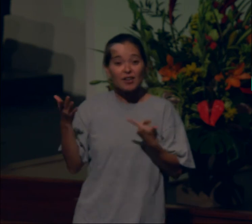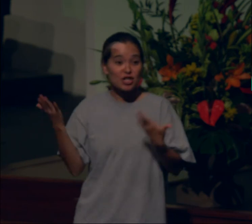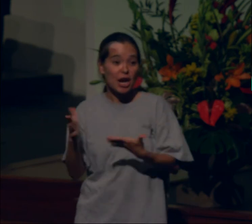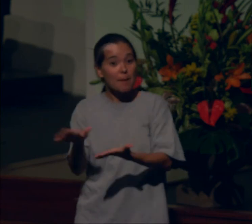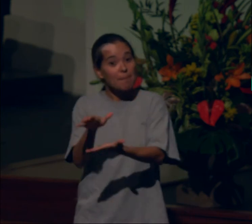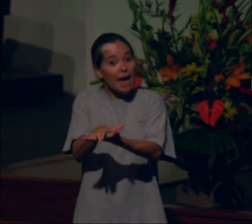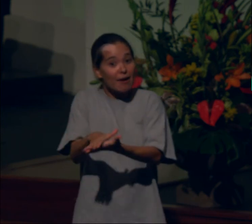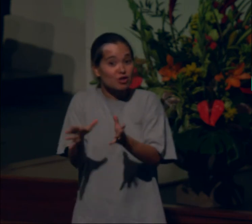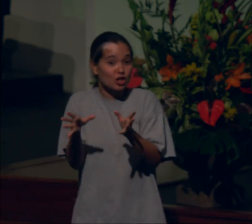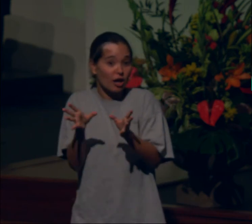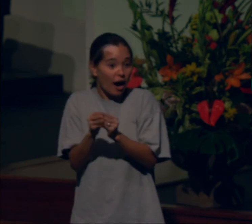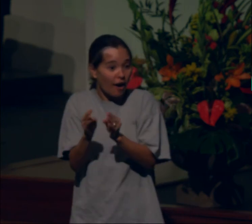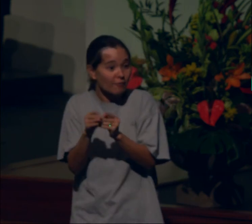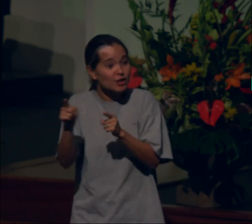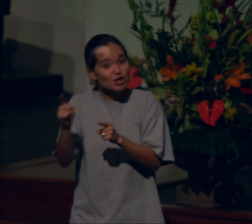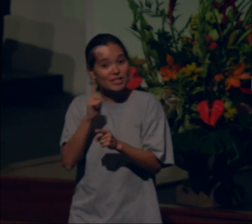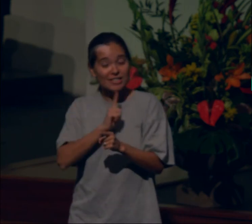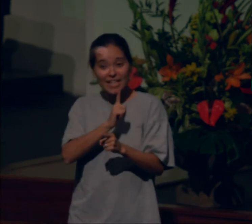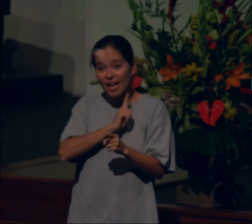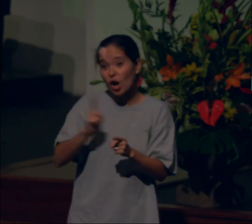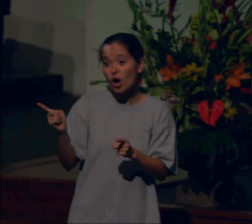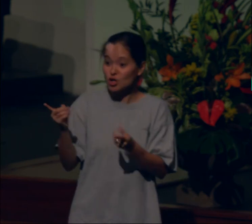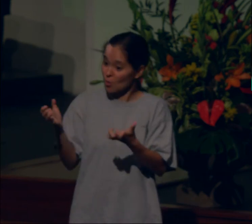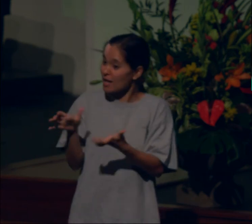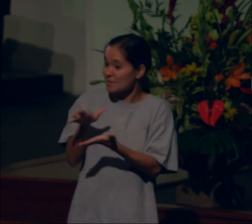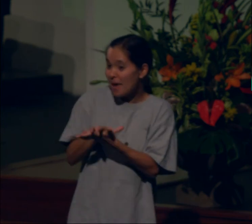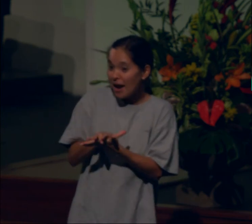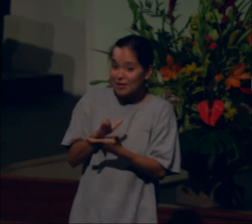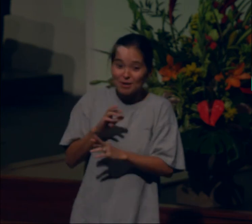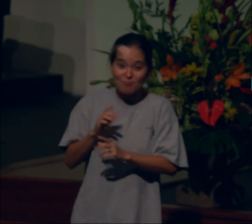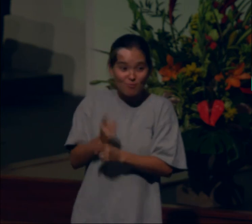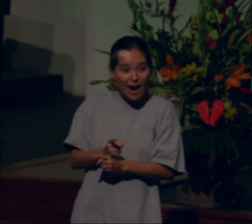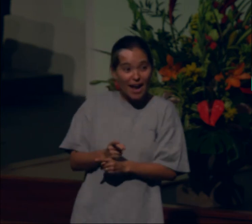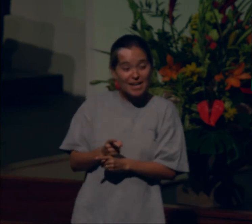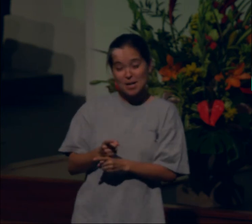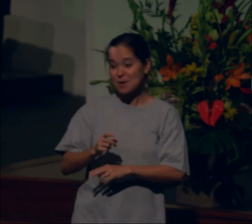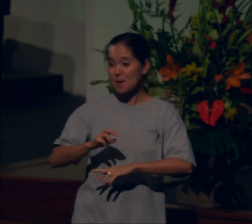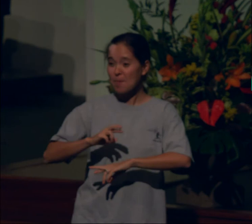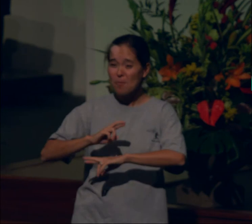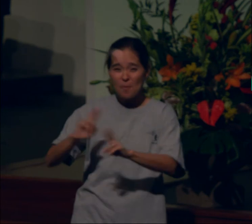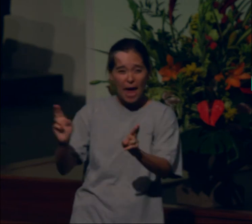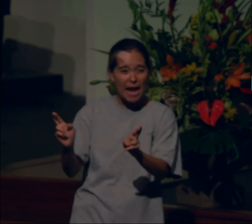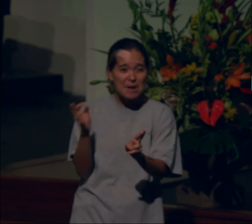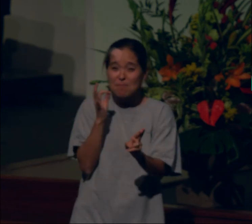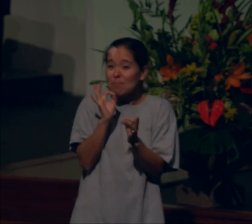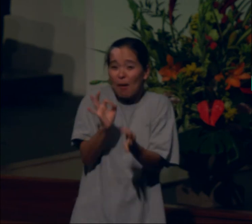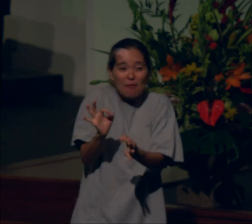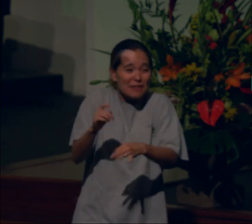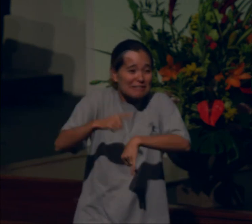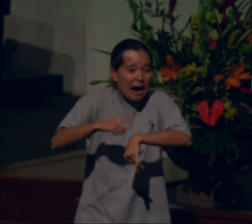marriage conference and she's single, she wants to get married. That's low-hanging fruit, brother.